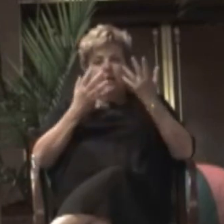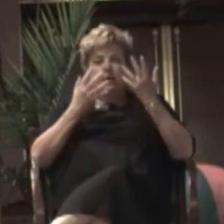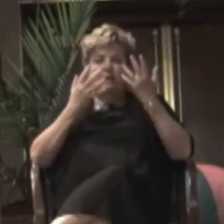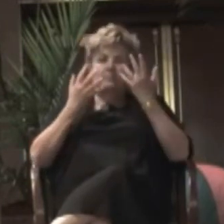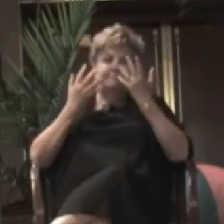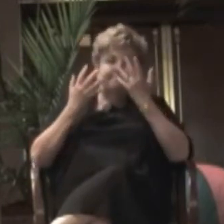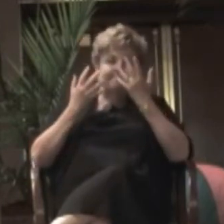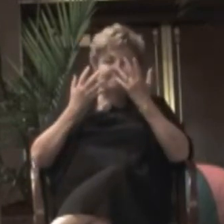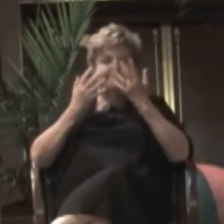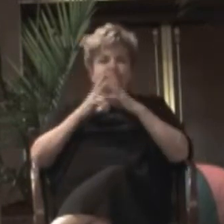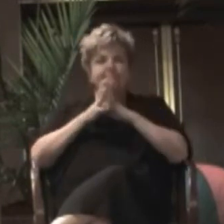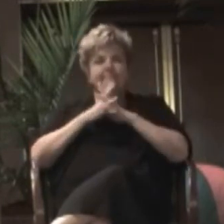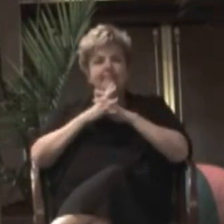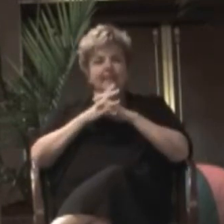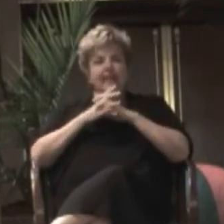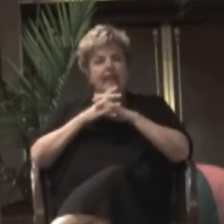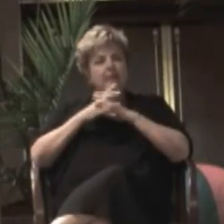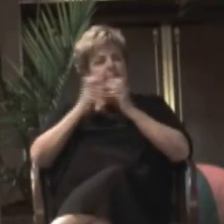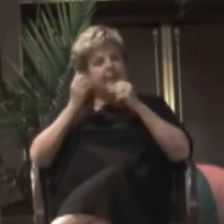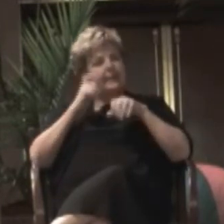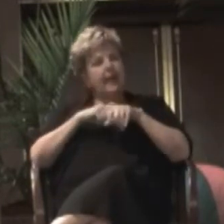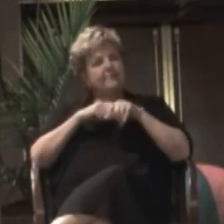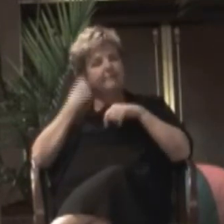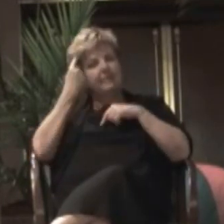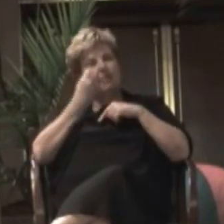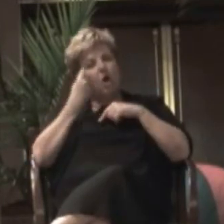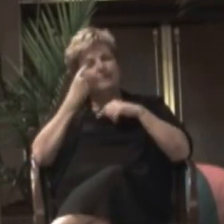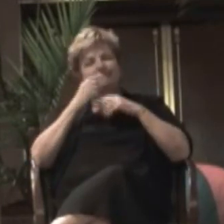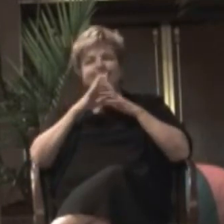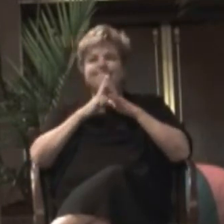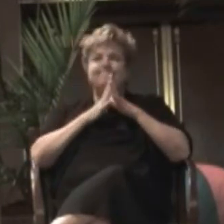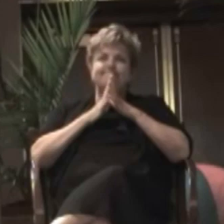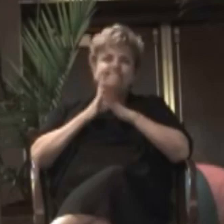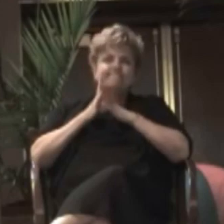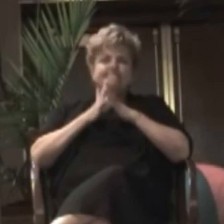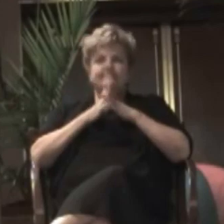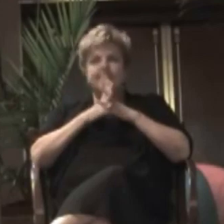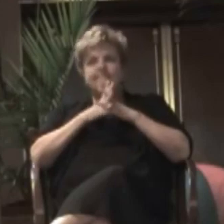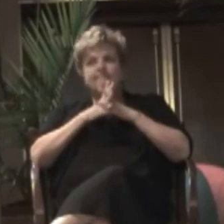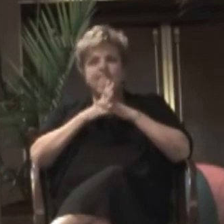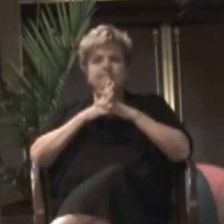I've often thought that if that